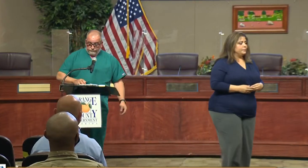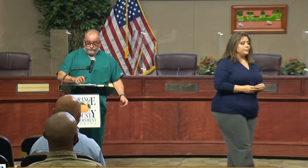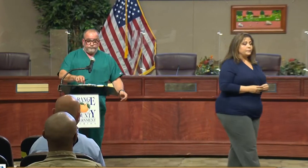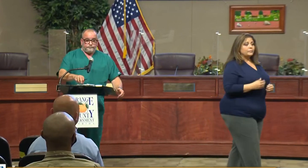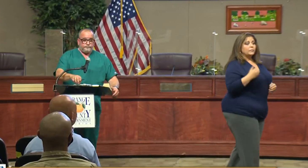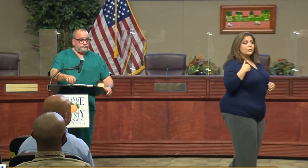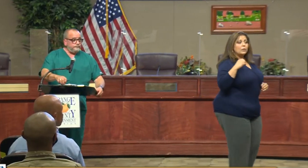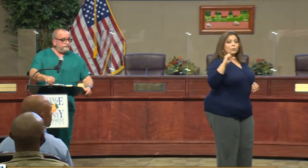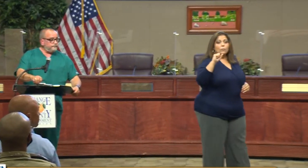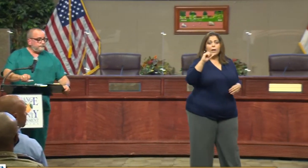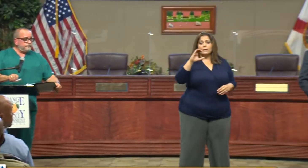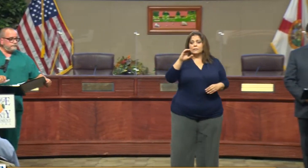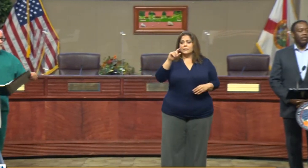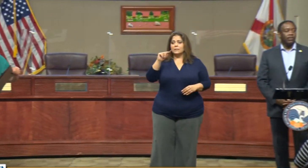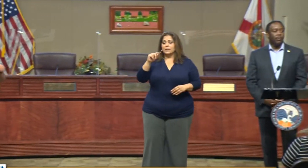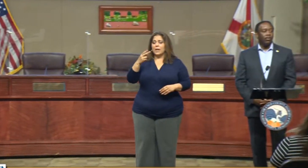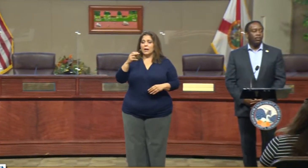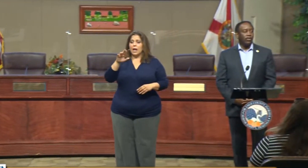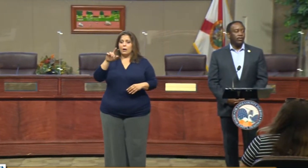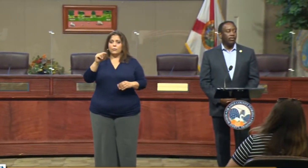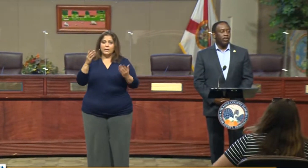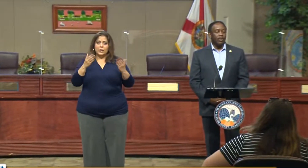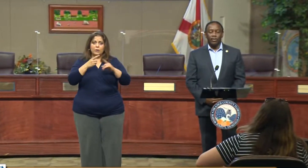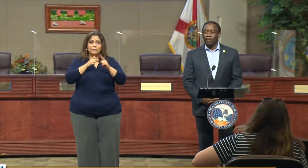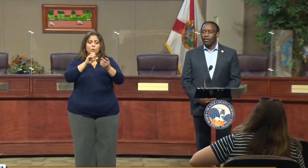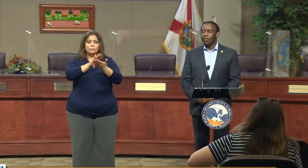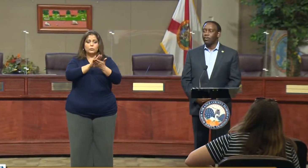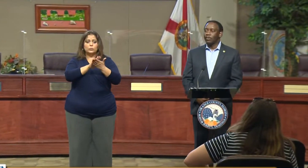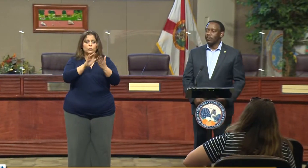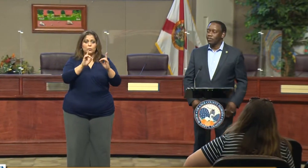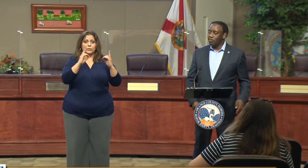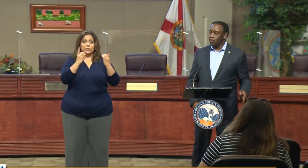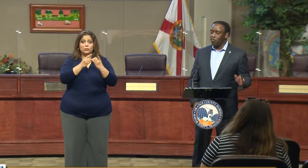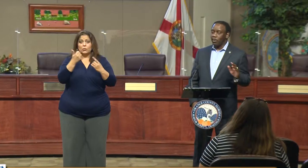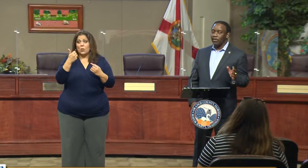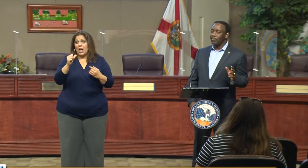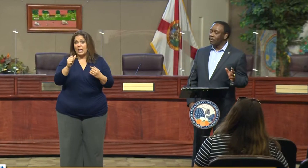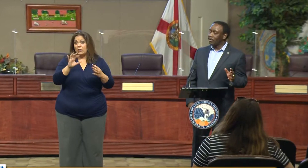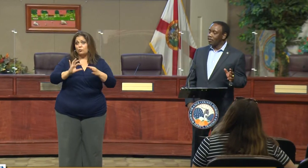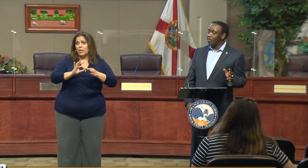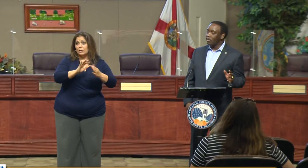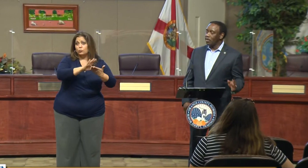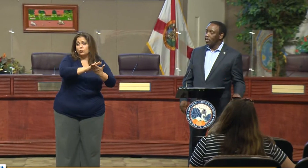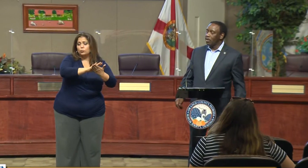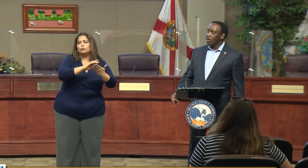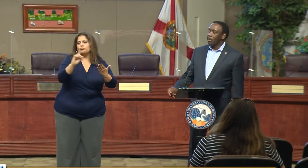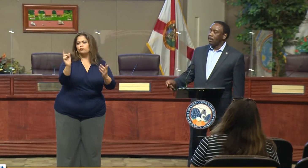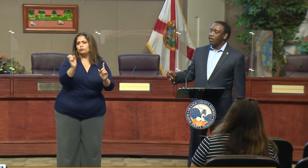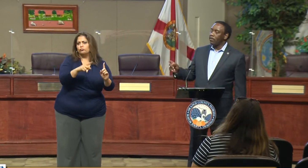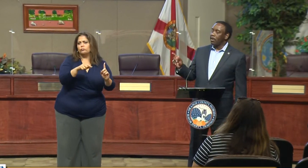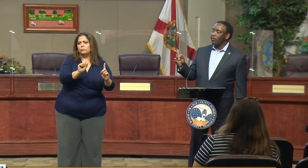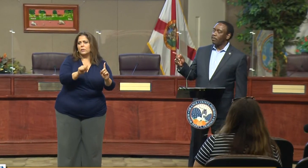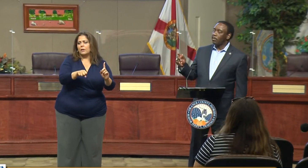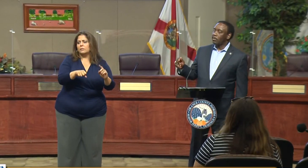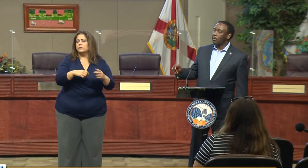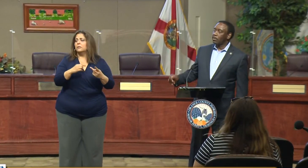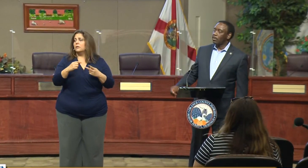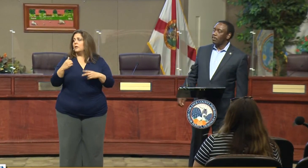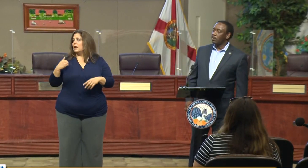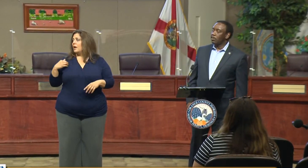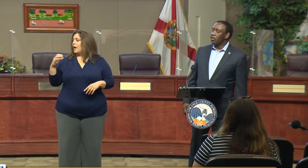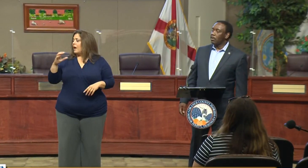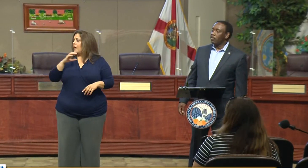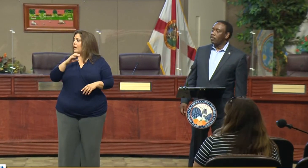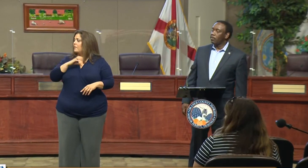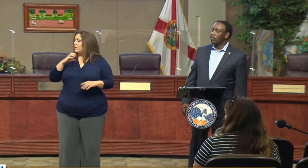have Scott Howard here from the school district. If there are any questions relative to the schools. We have Commissioner